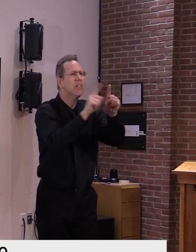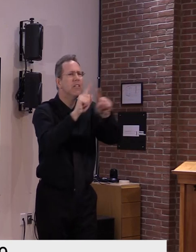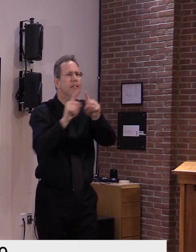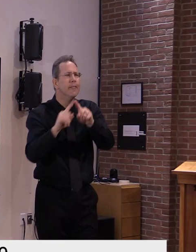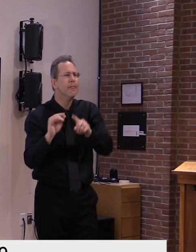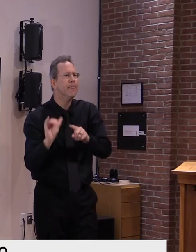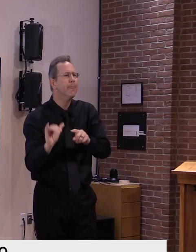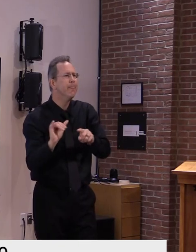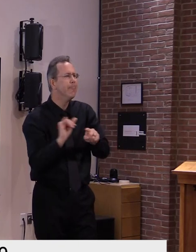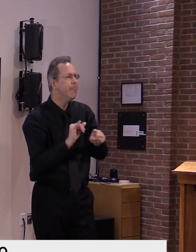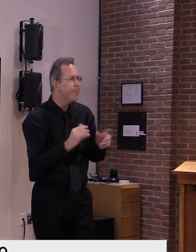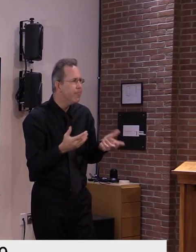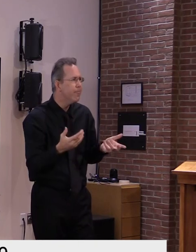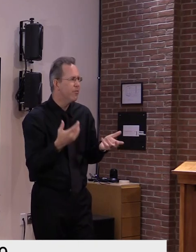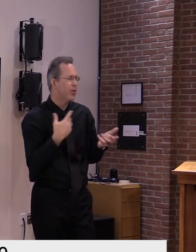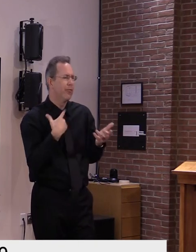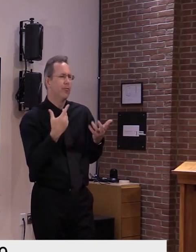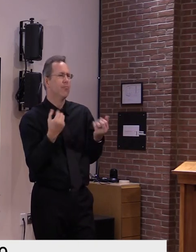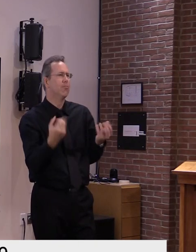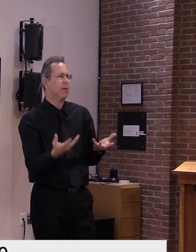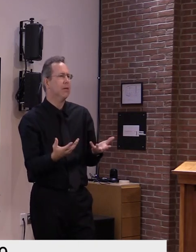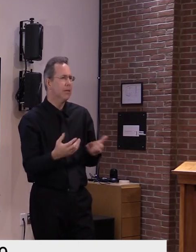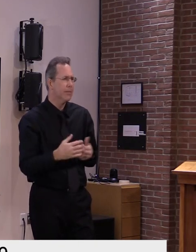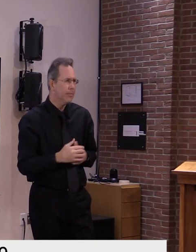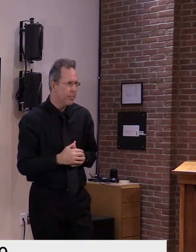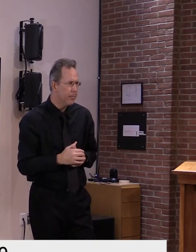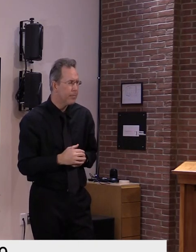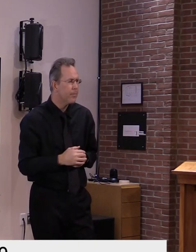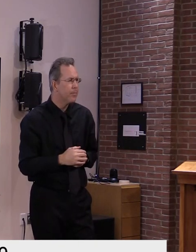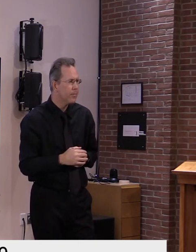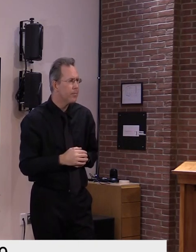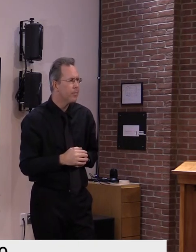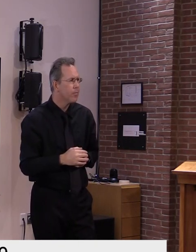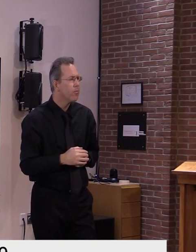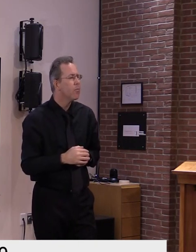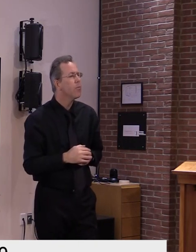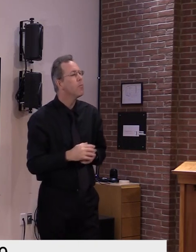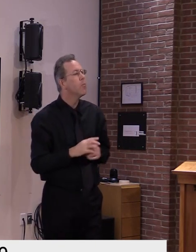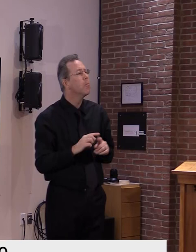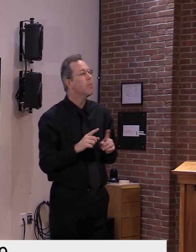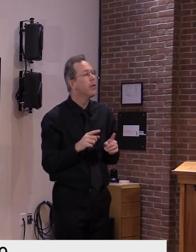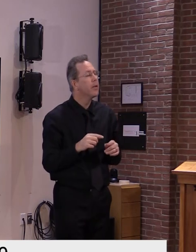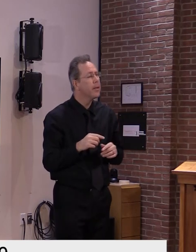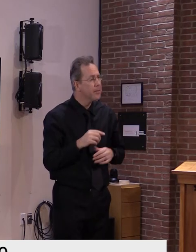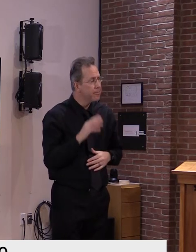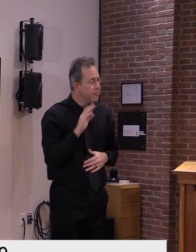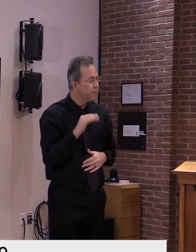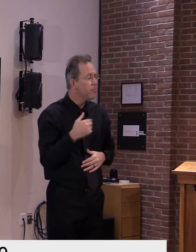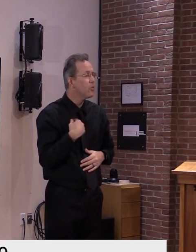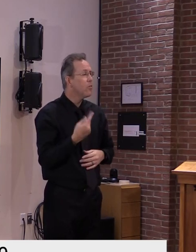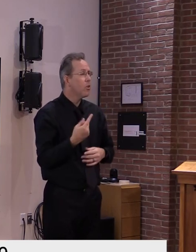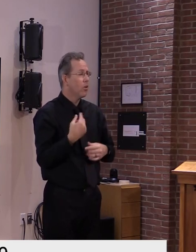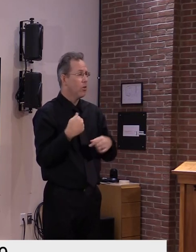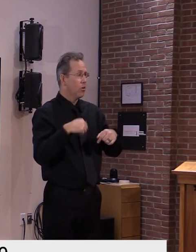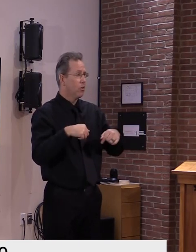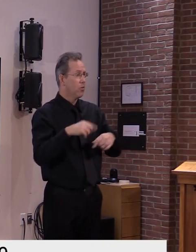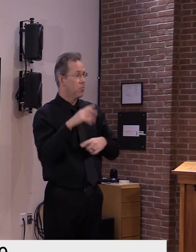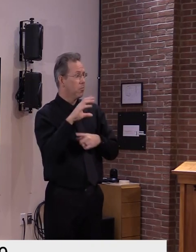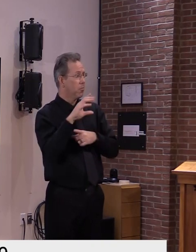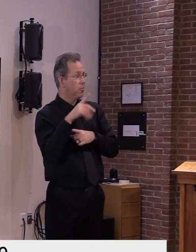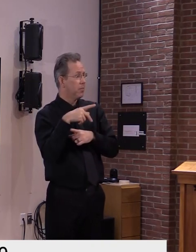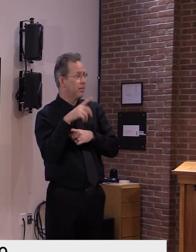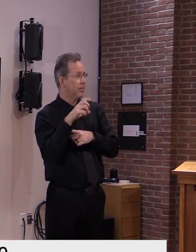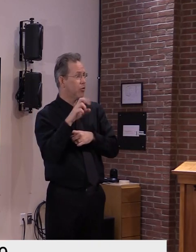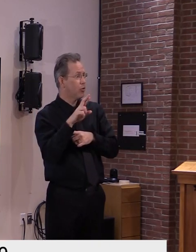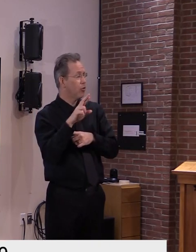I will say though, that this has kept us in good stead, because we've been